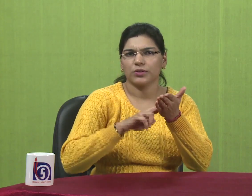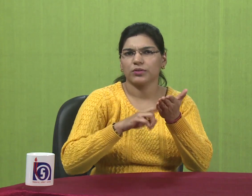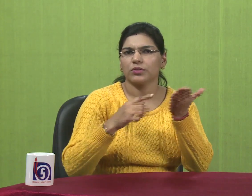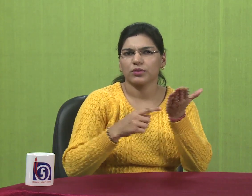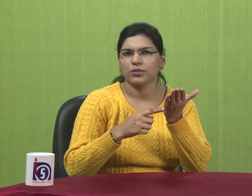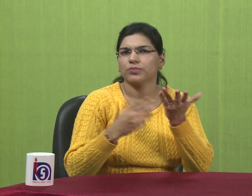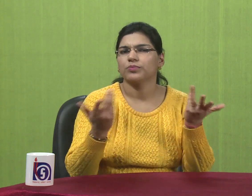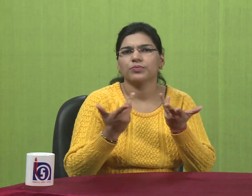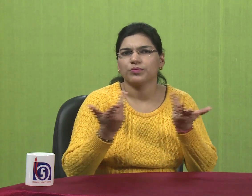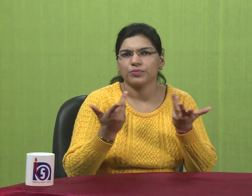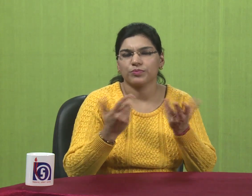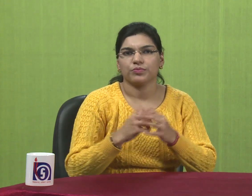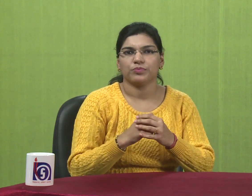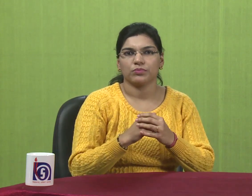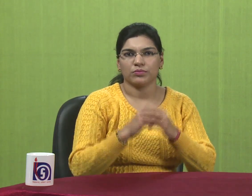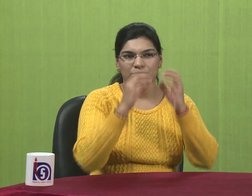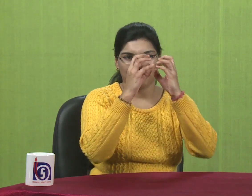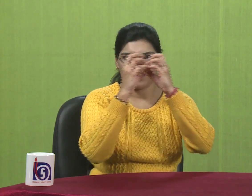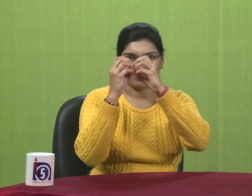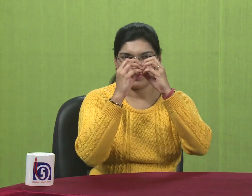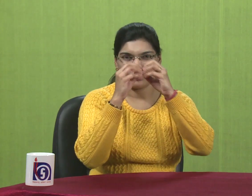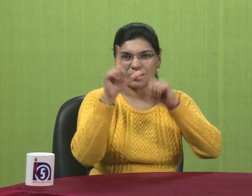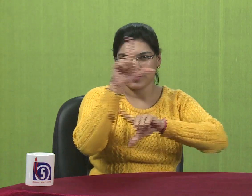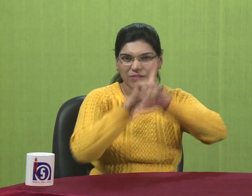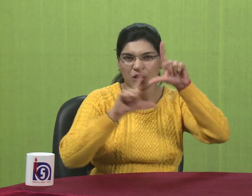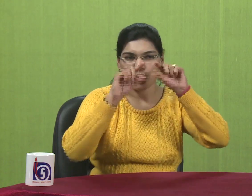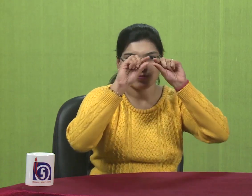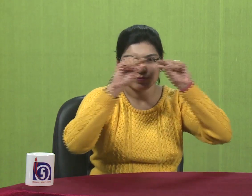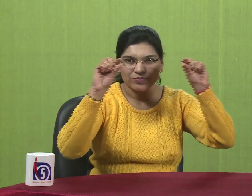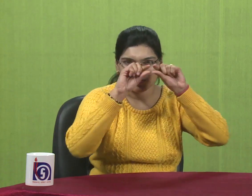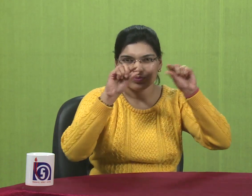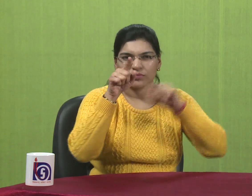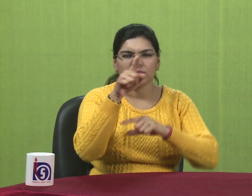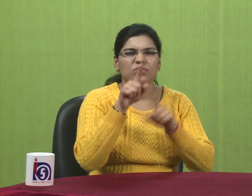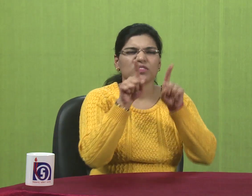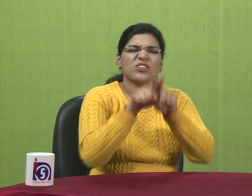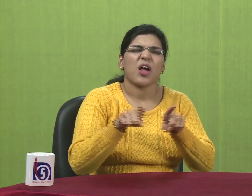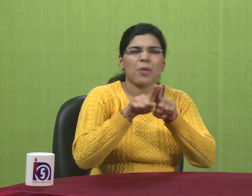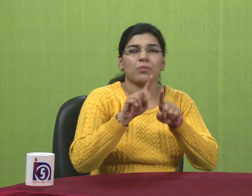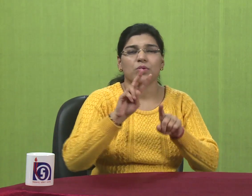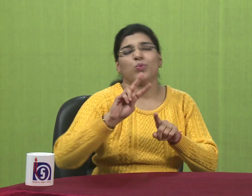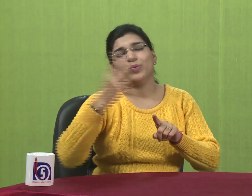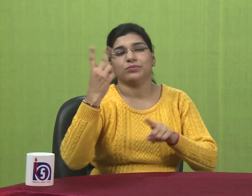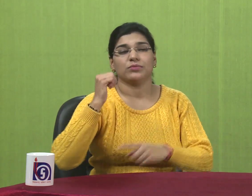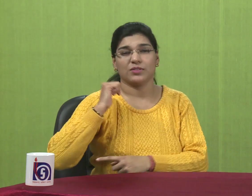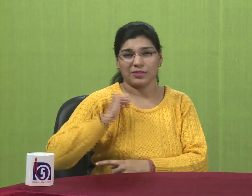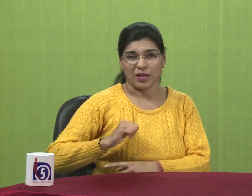Font. What is that? In font, you can select the language you want, or